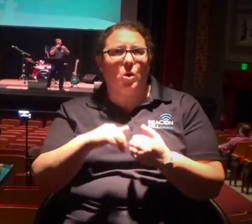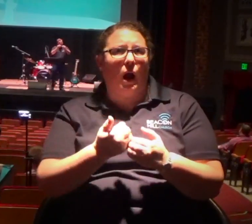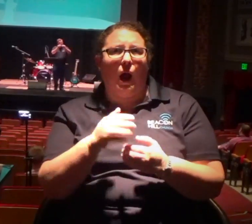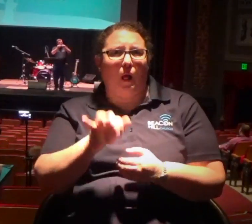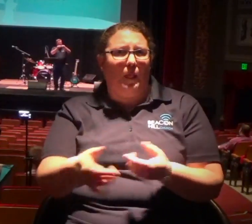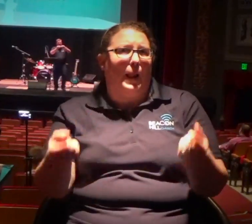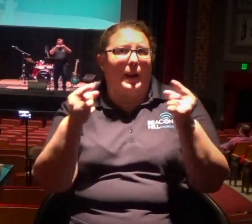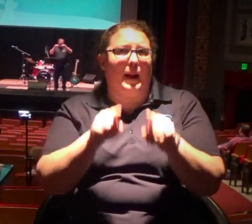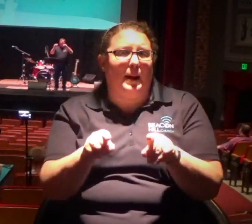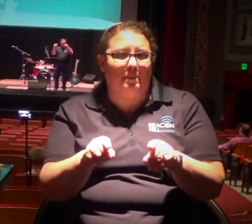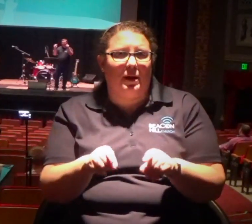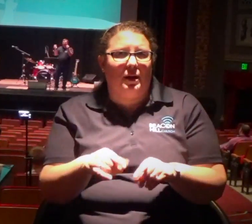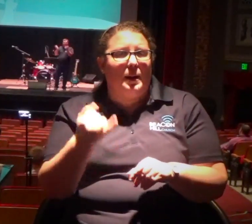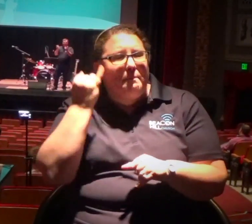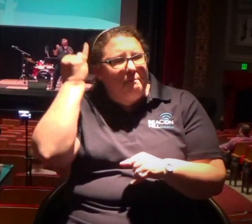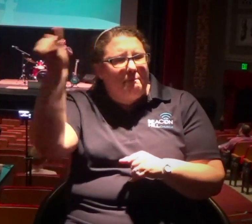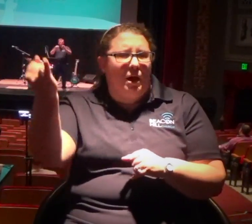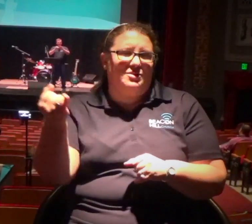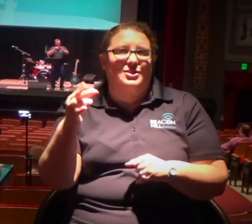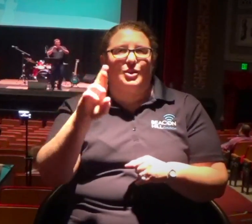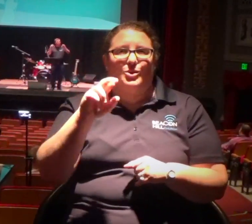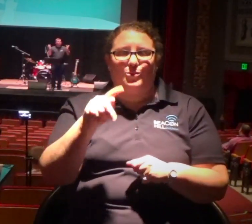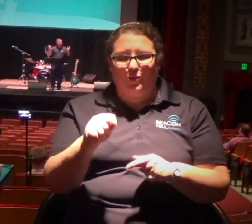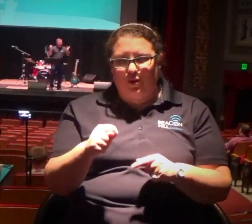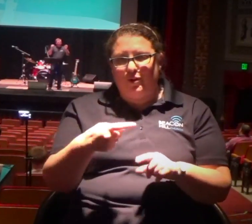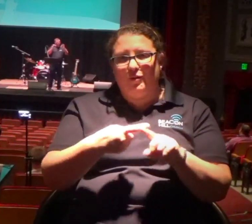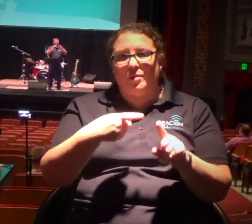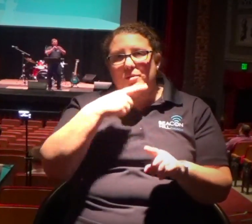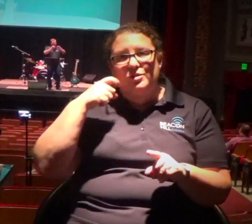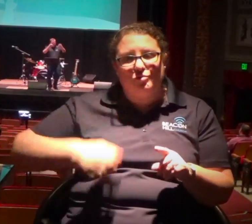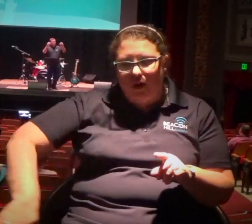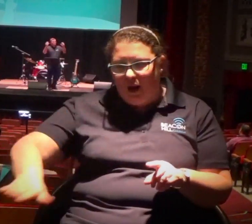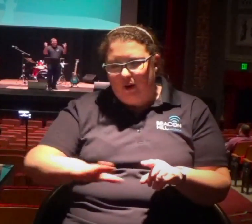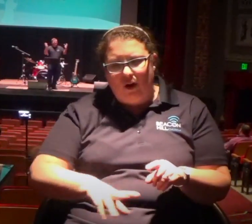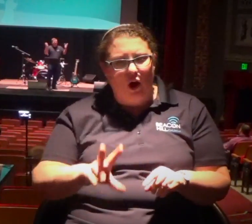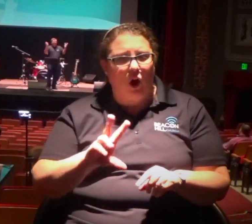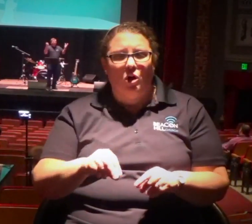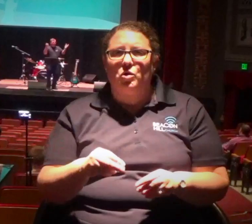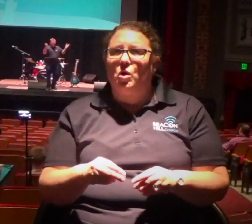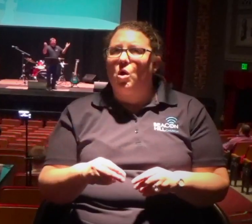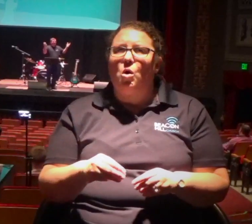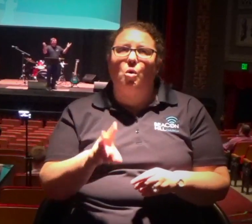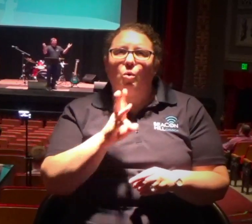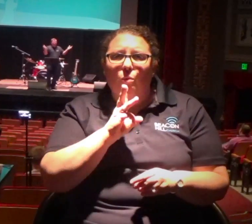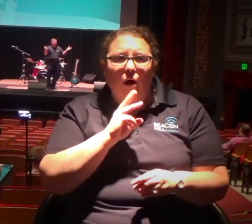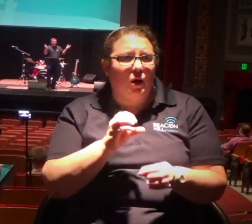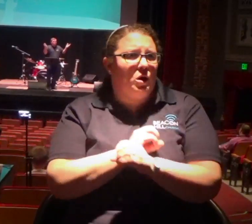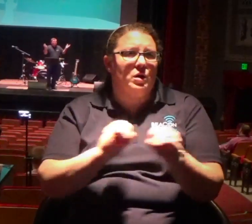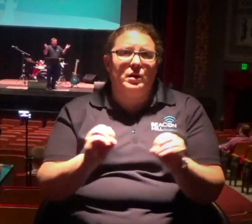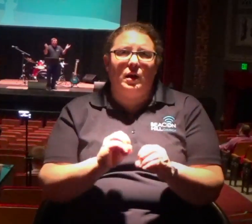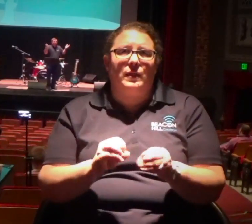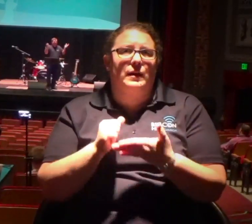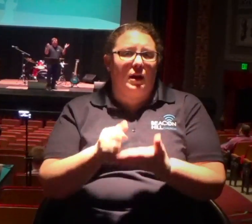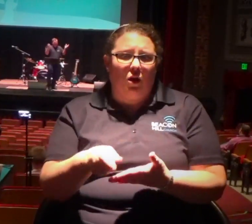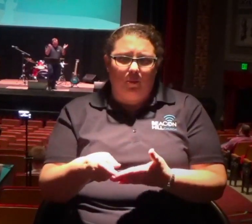a root out of a dry ground with no moisture, nothing to make it look like it could grow or be worth anything. They can